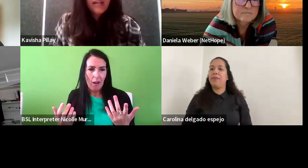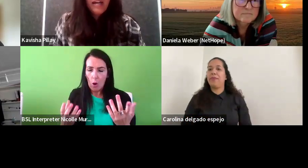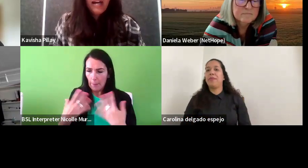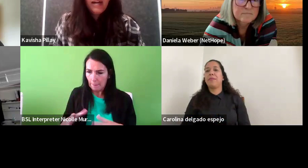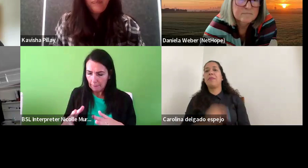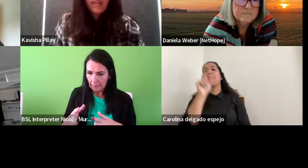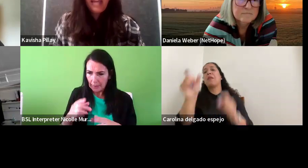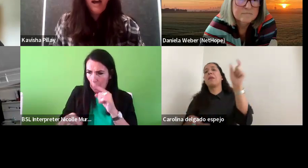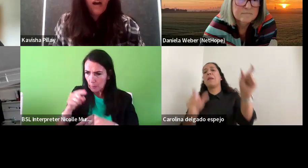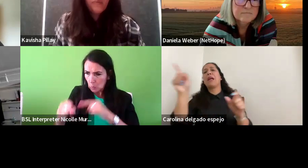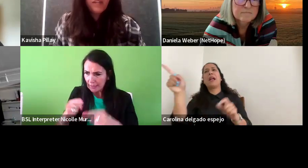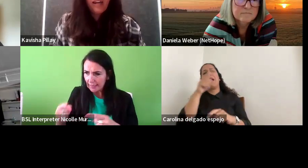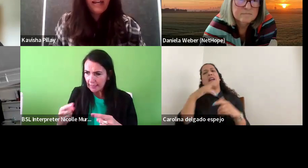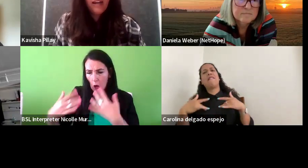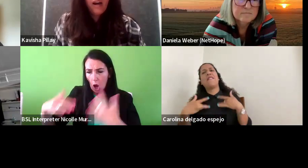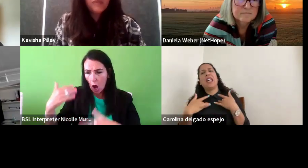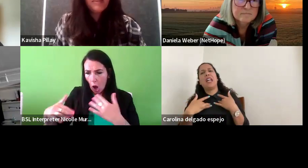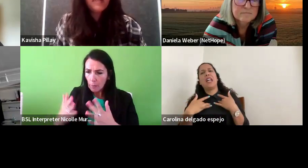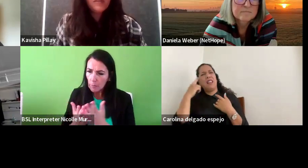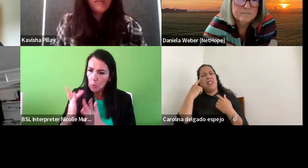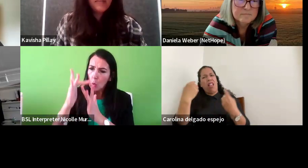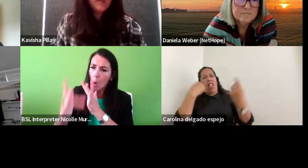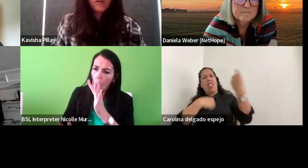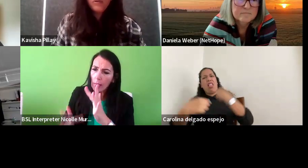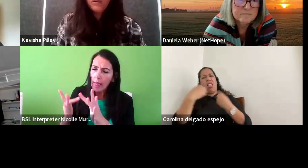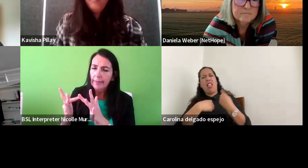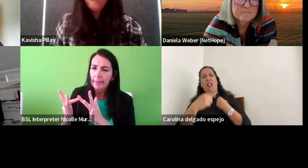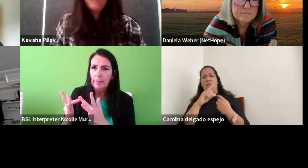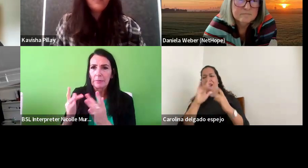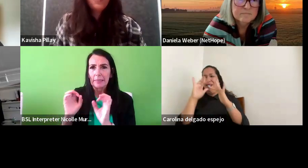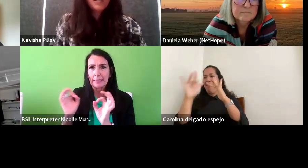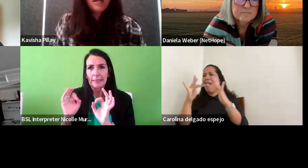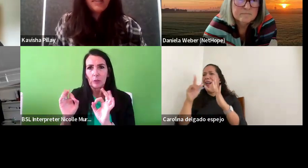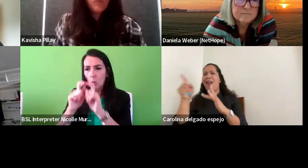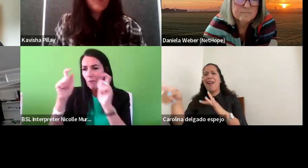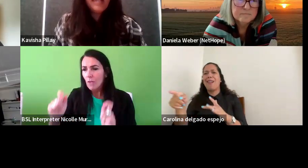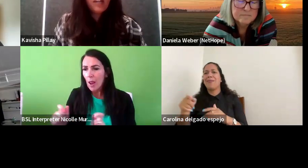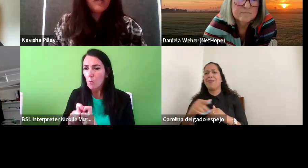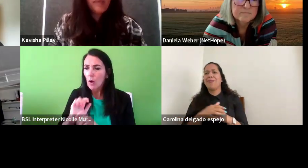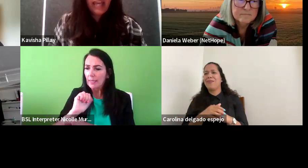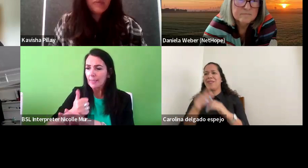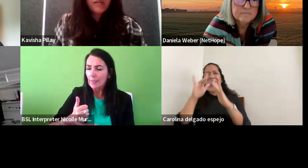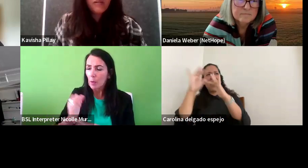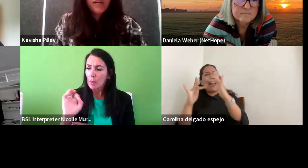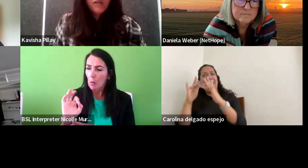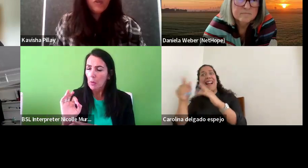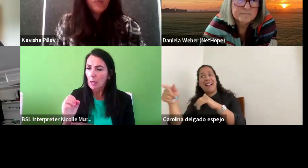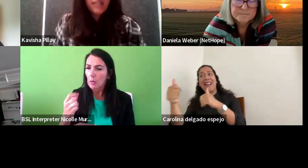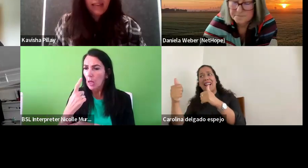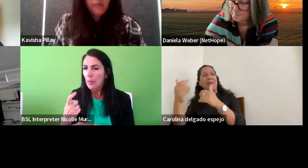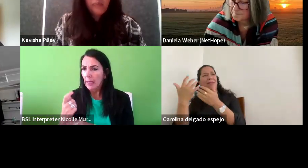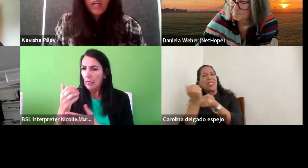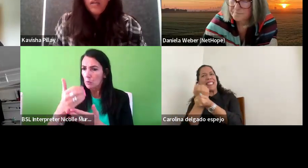abuses and harms and online harms, but there's no framework that would potentially be able